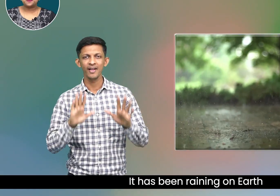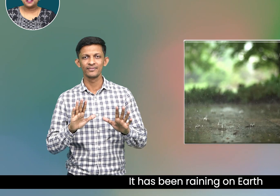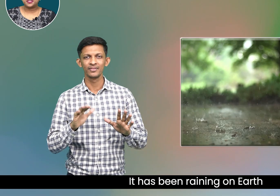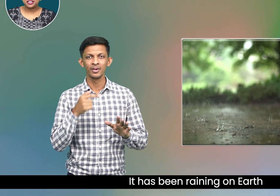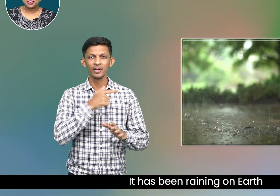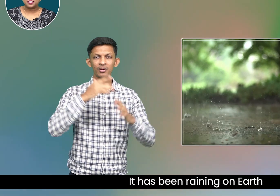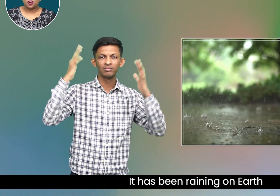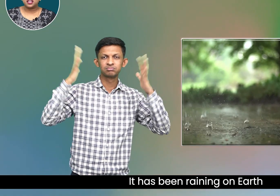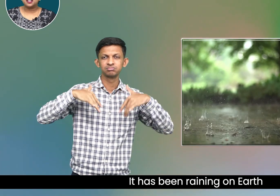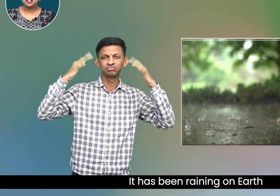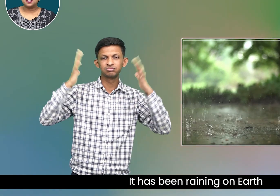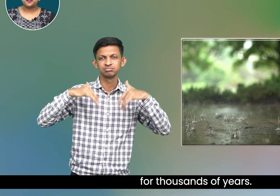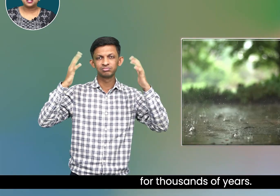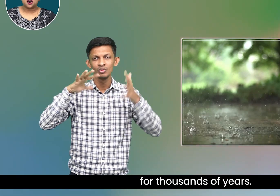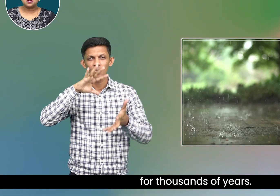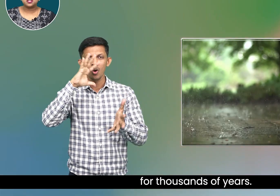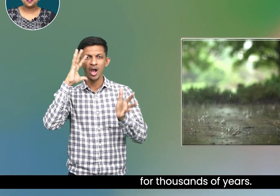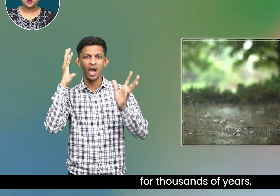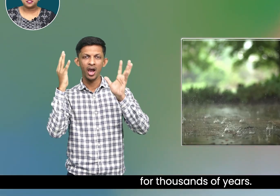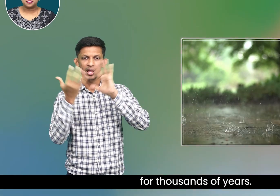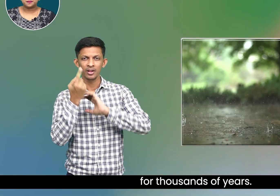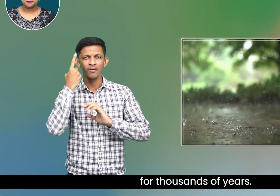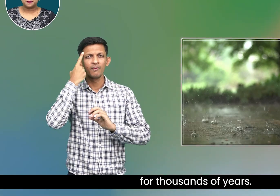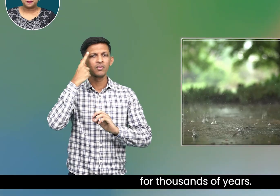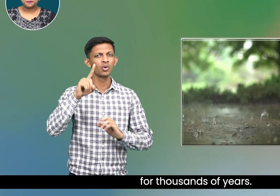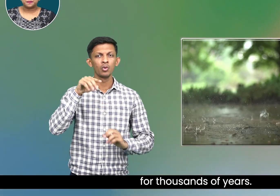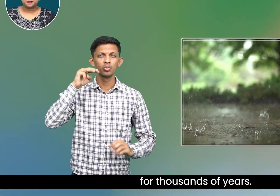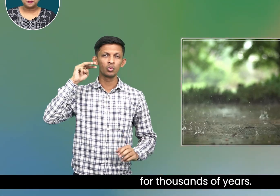It has been raining on earth for thousands of years.